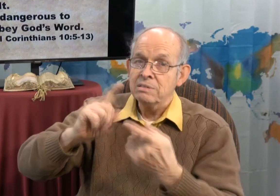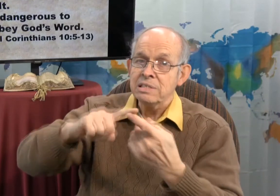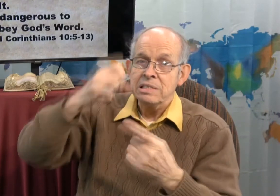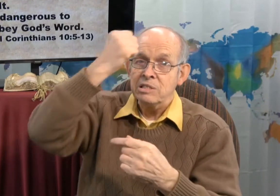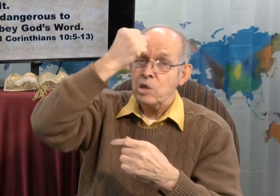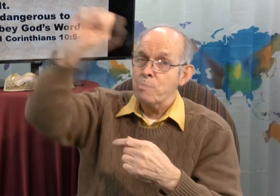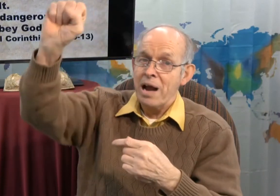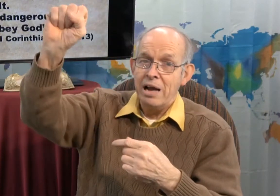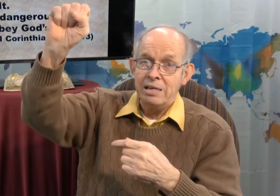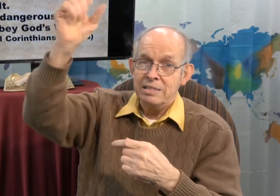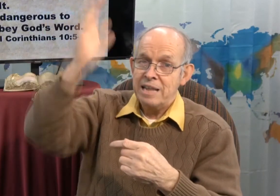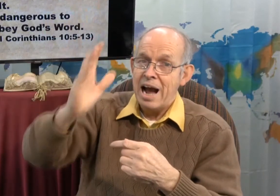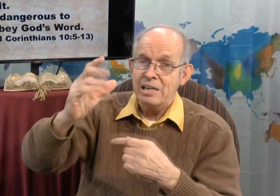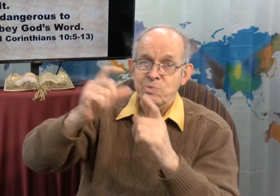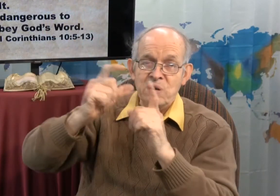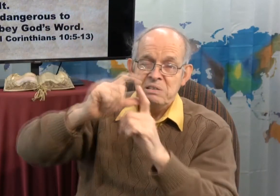This is so bad. God will.